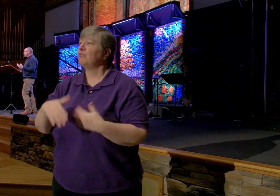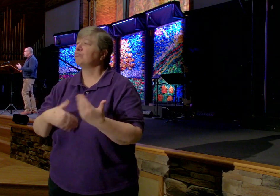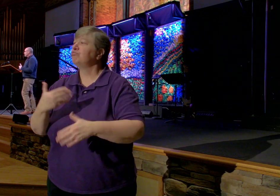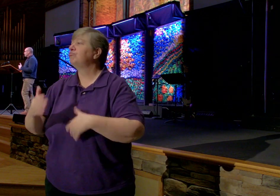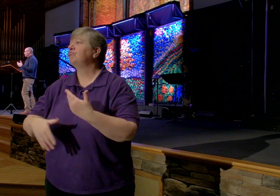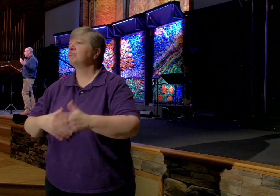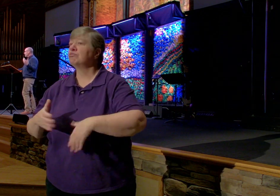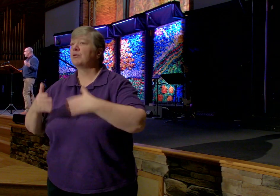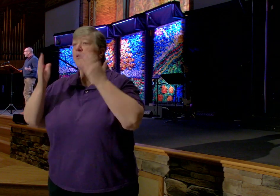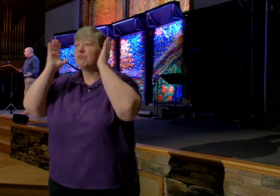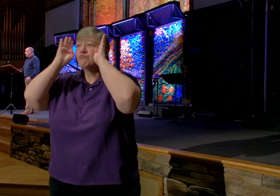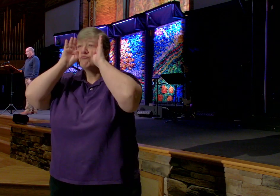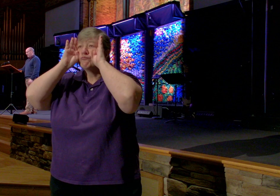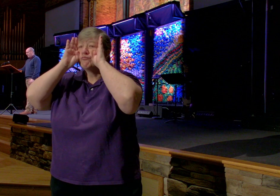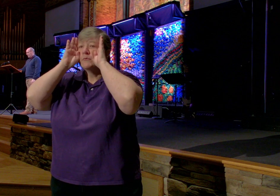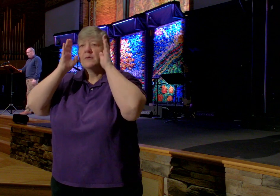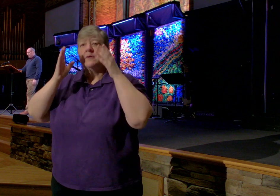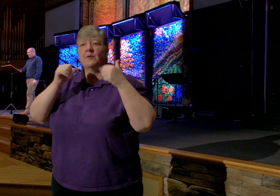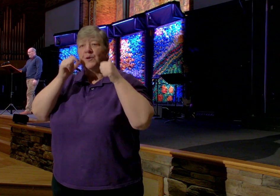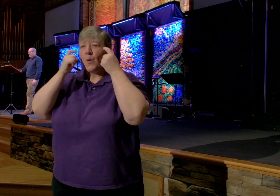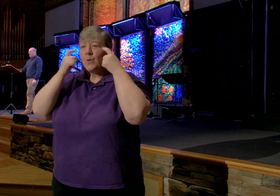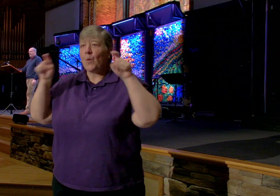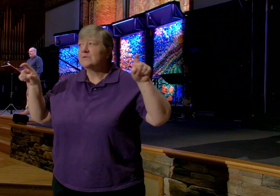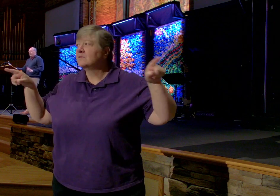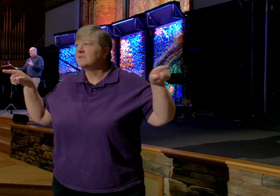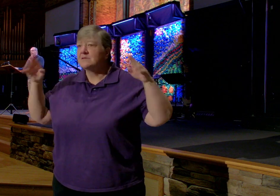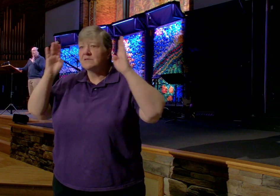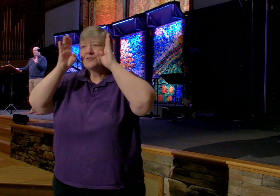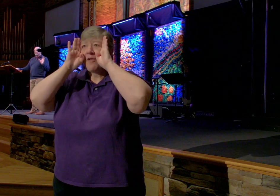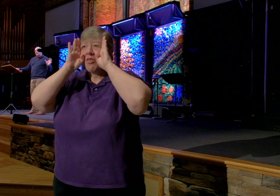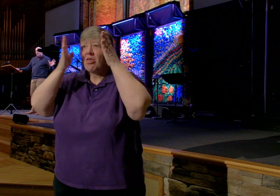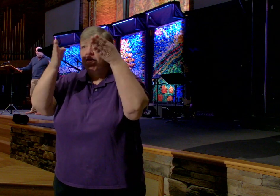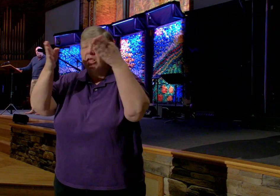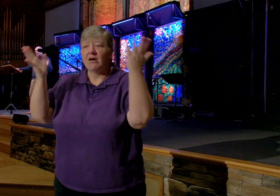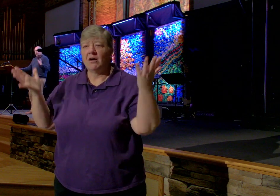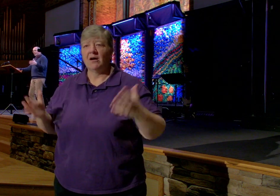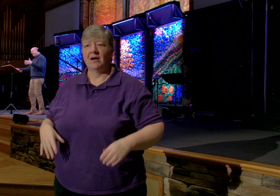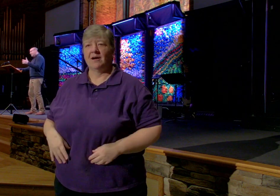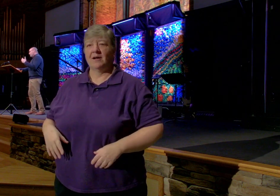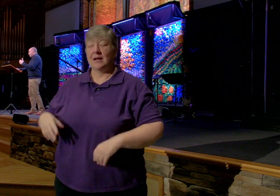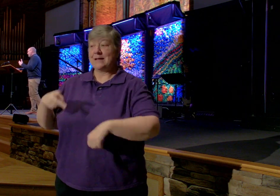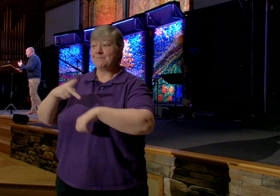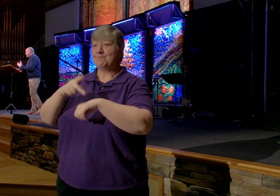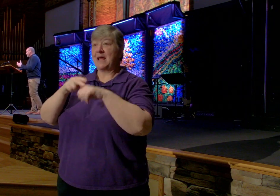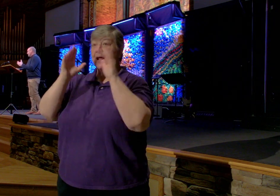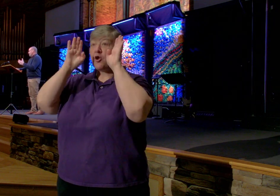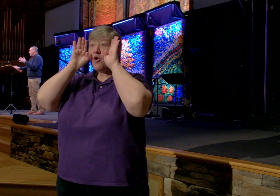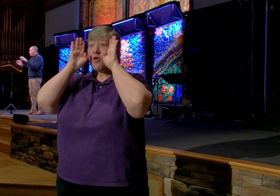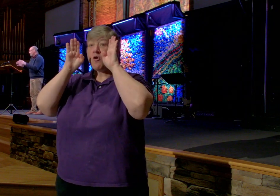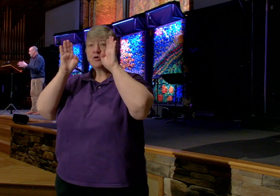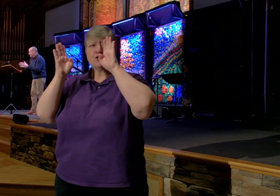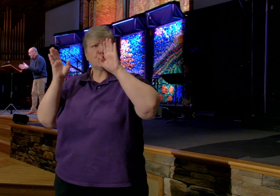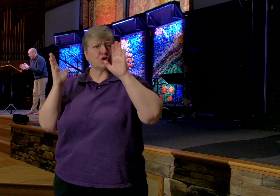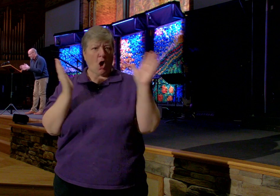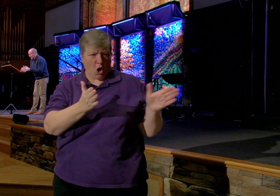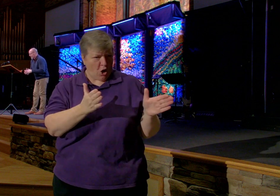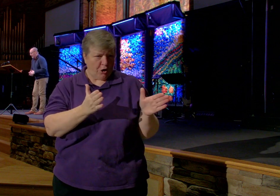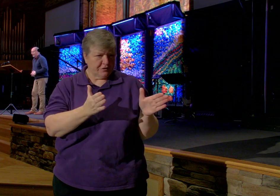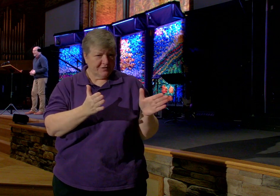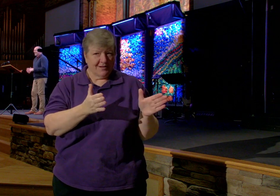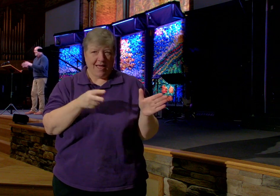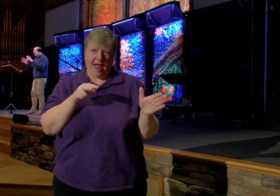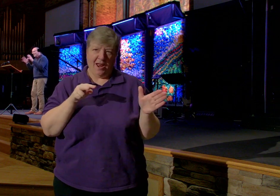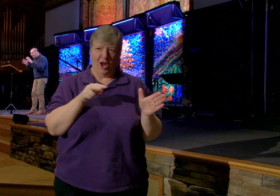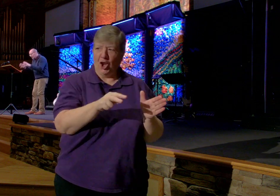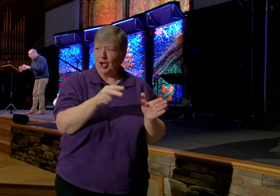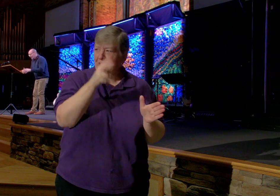And we just don't notice because we're so preoccupied with stuff. Peter turned his face